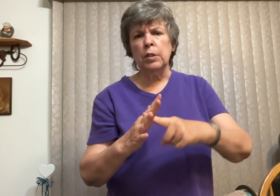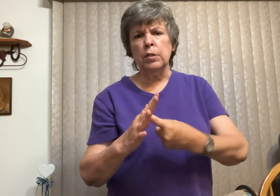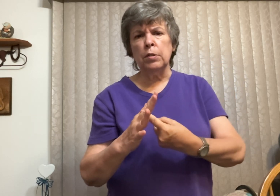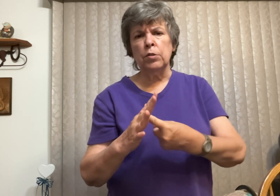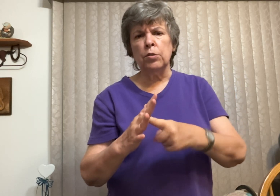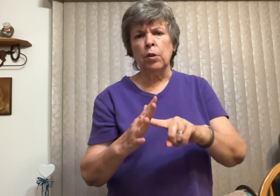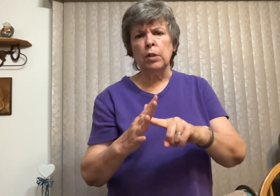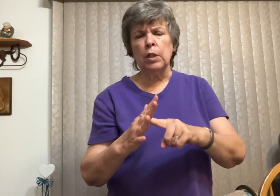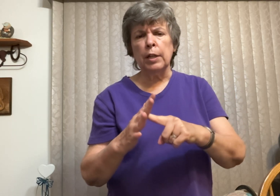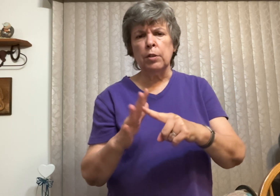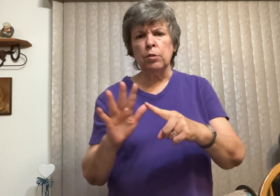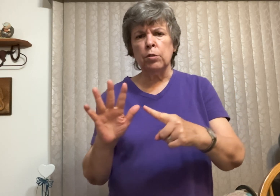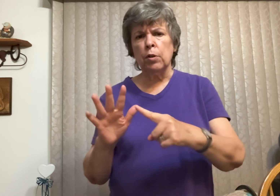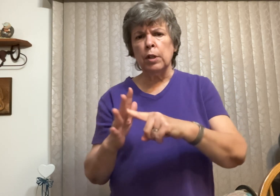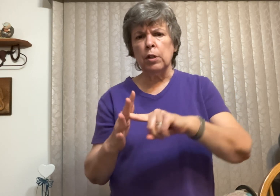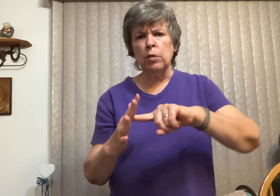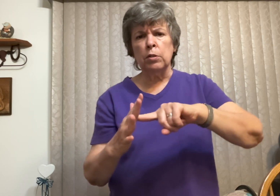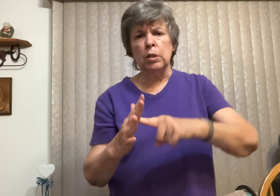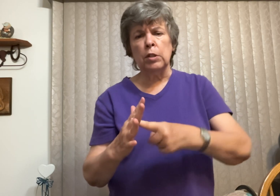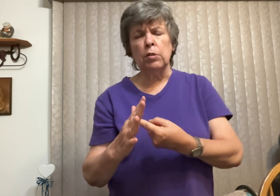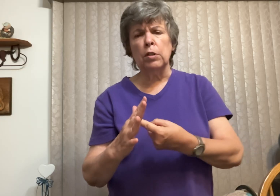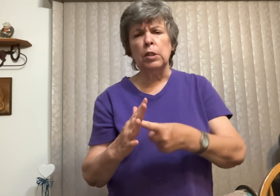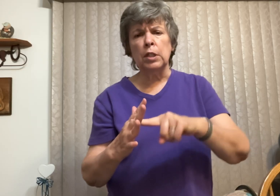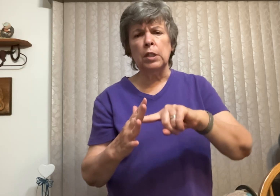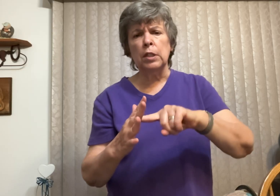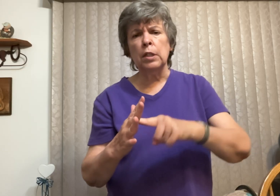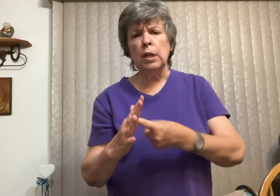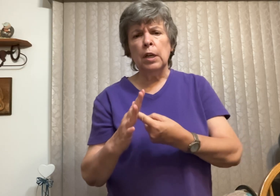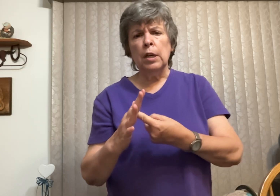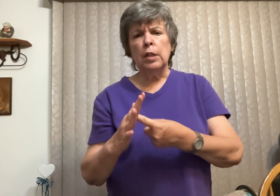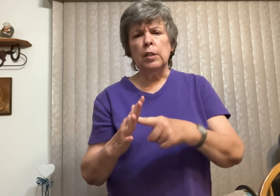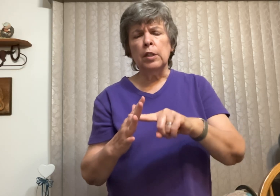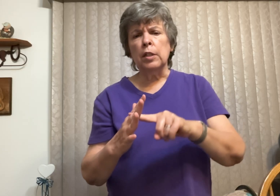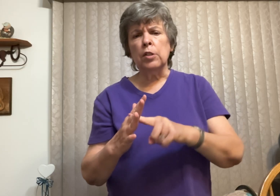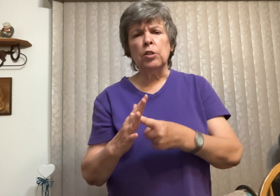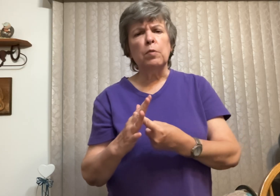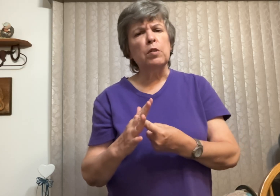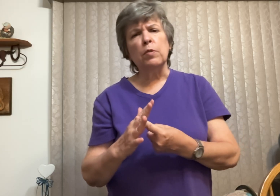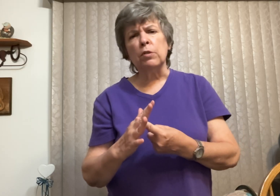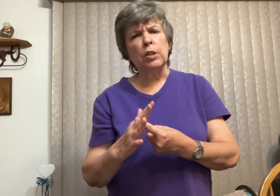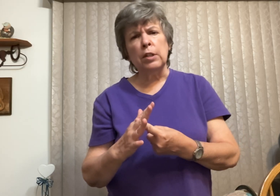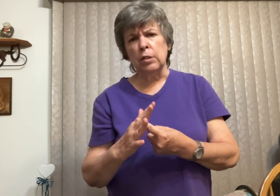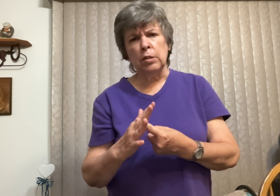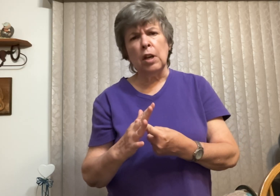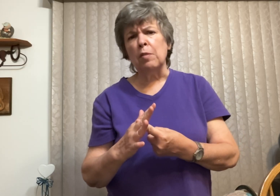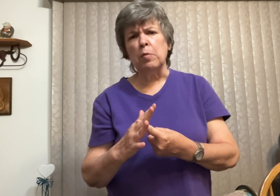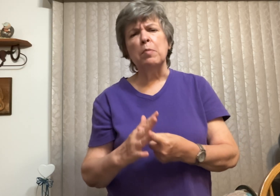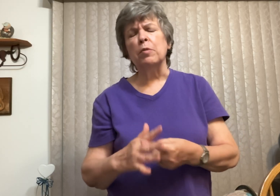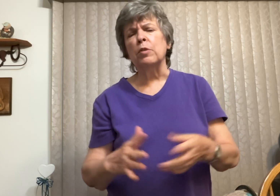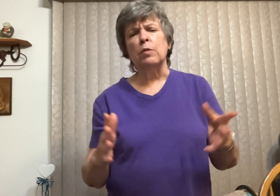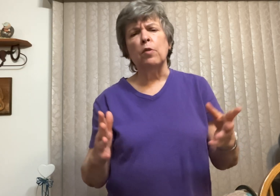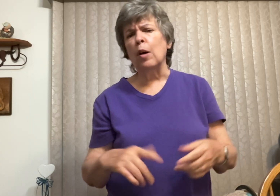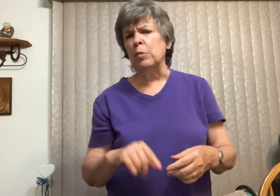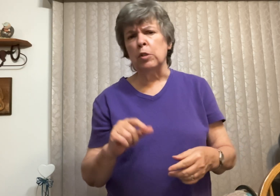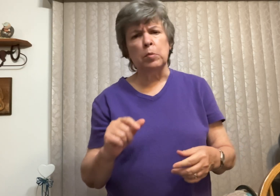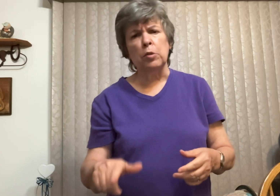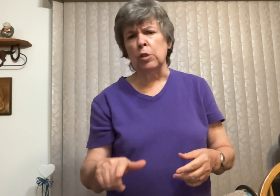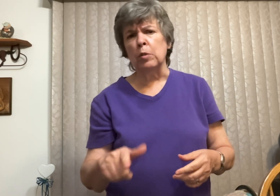is started like you're starting this is like turning the key in the ignition. I wonder if it'll change the sign with people using fobs and just pushing a